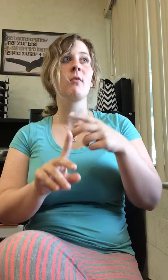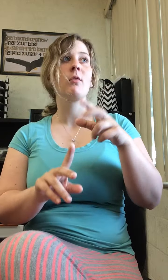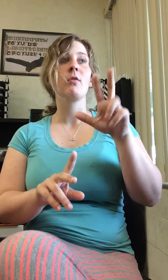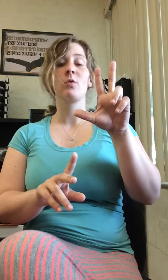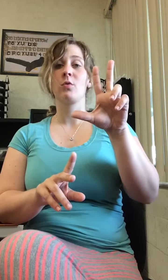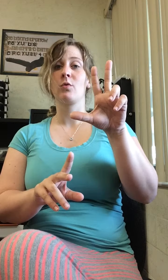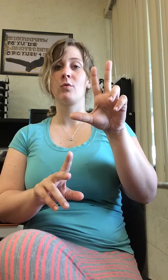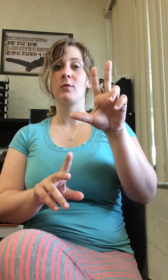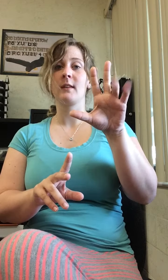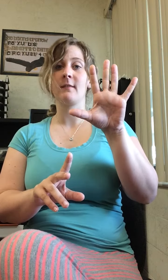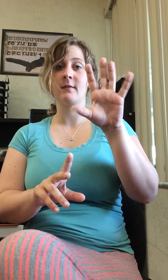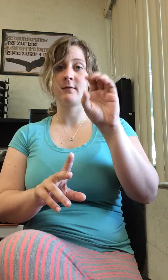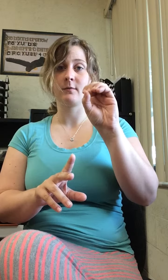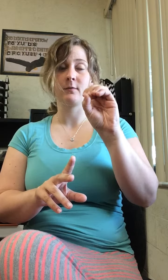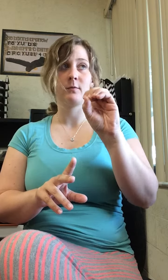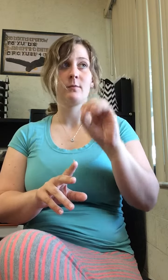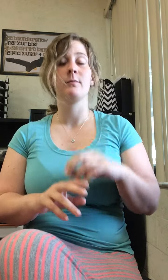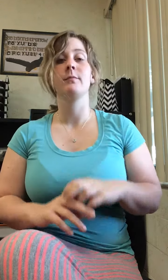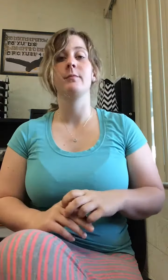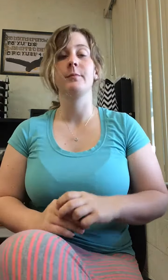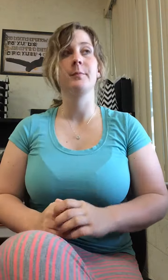And we'll let that warm up.